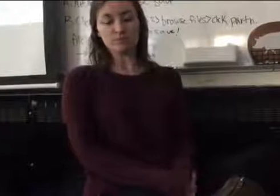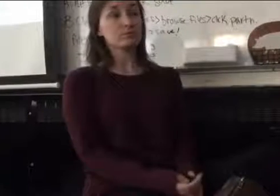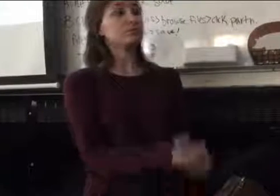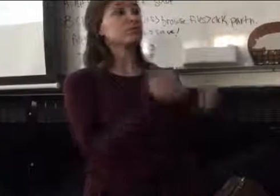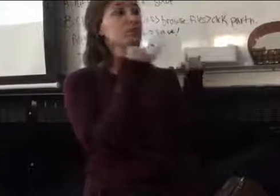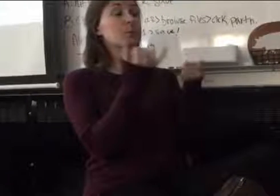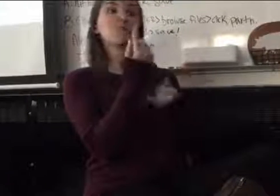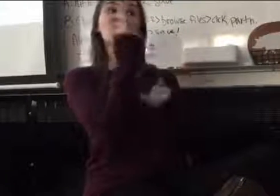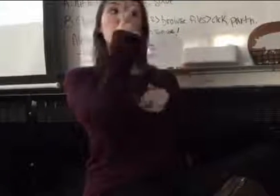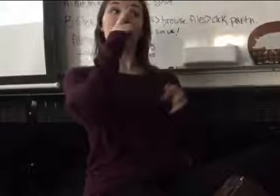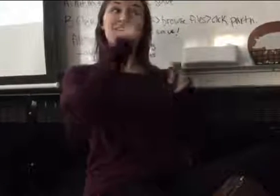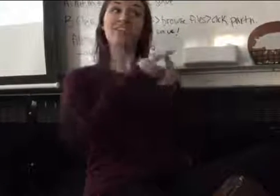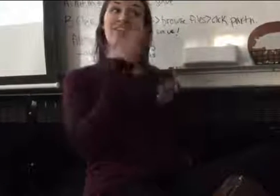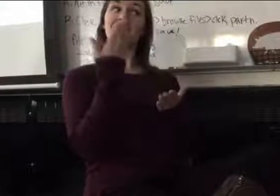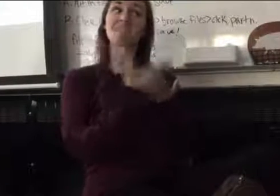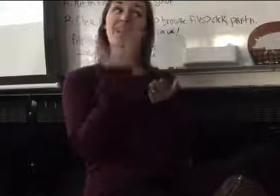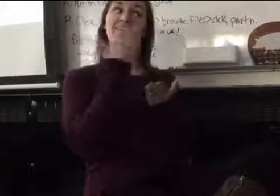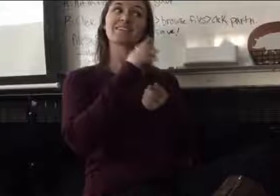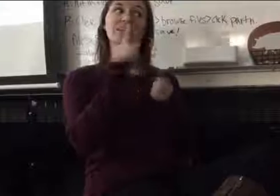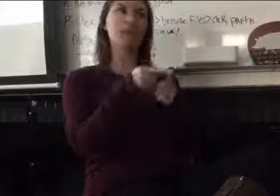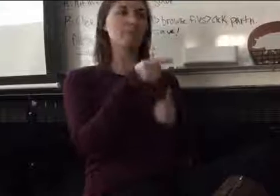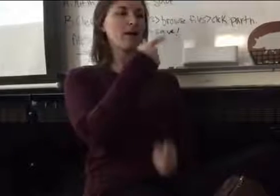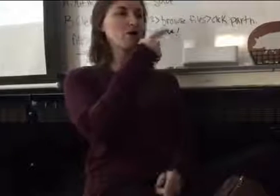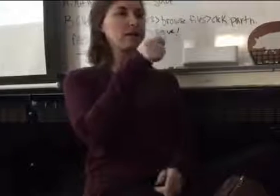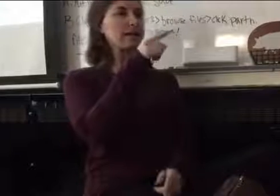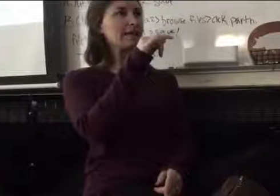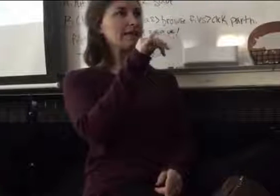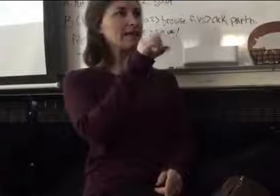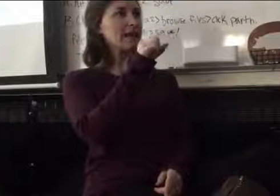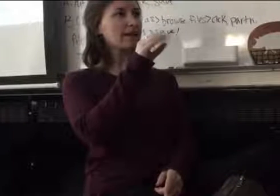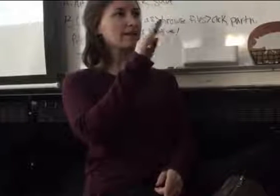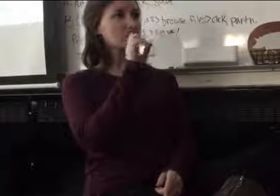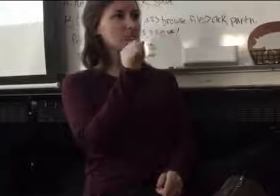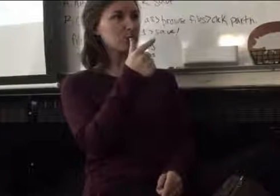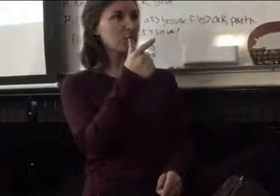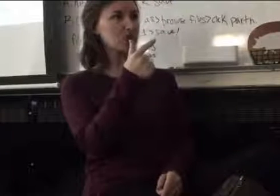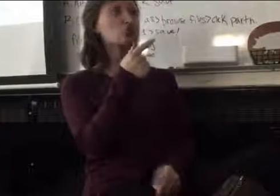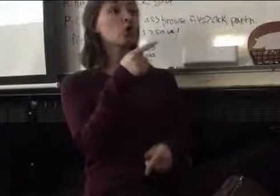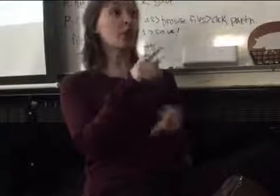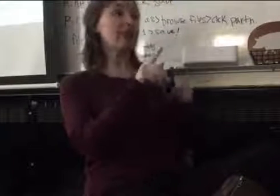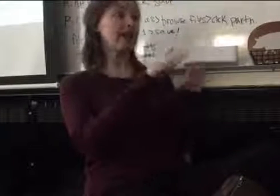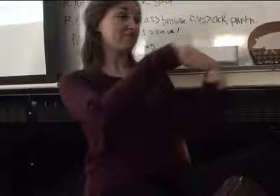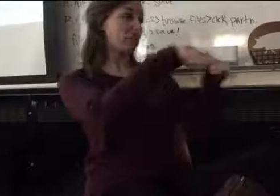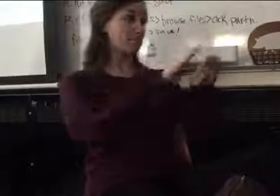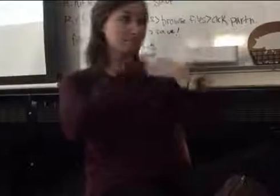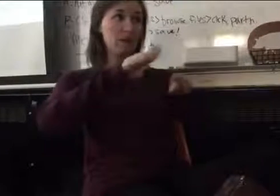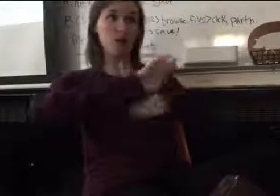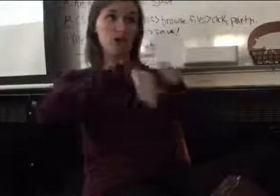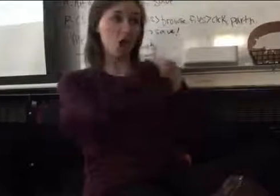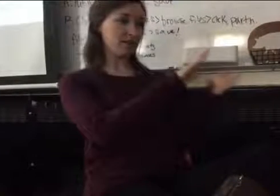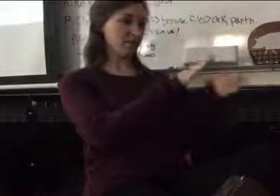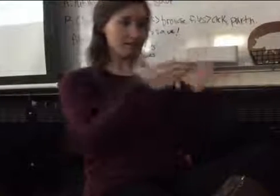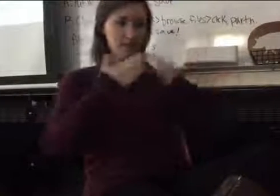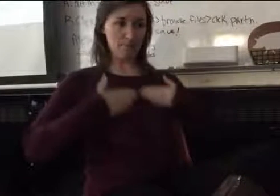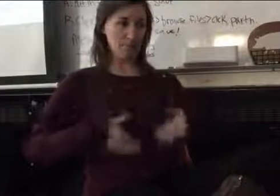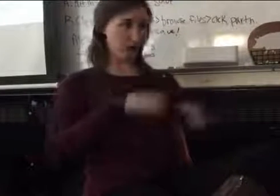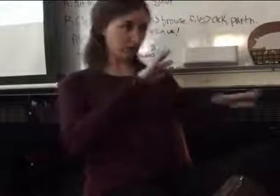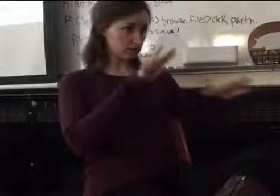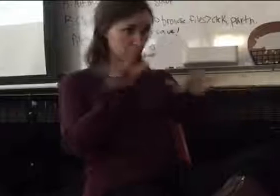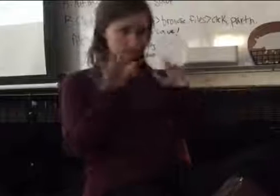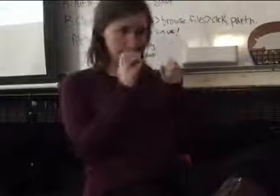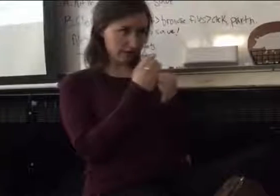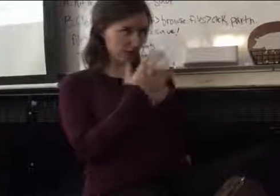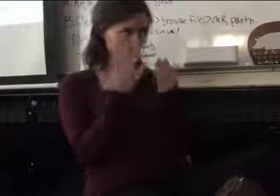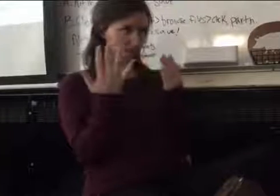Now, one fun fact, by the way, about Gettysburg. So they have buried all the dead and things like that in the cemetery and things like